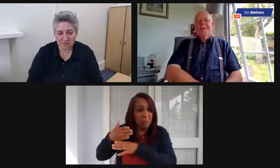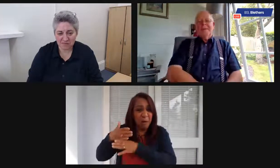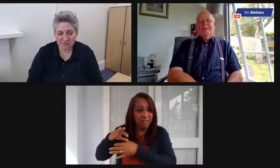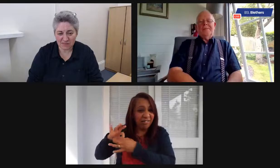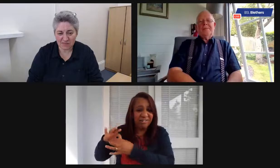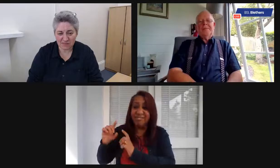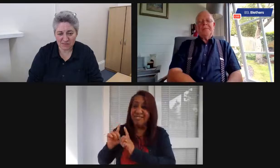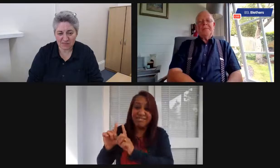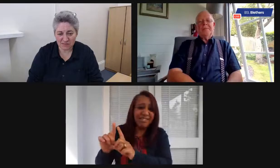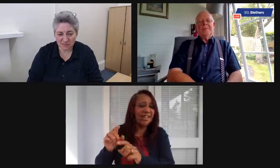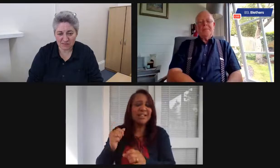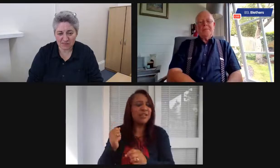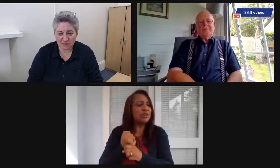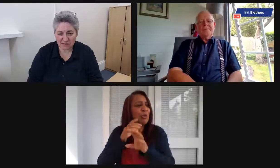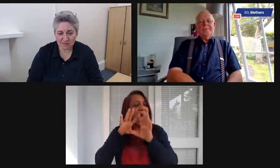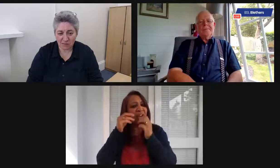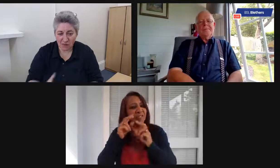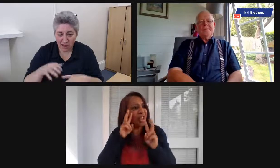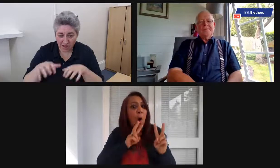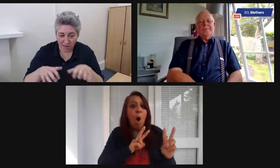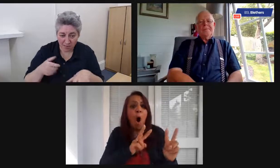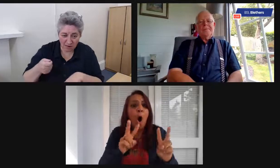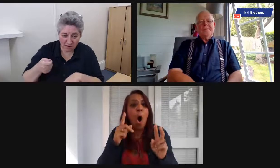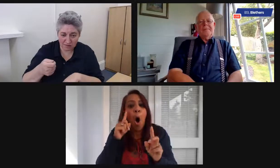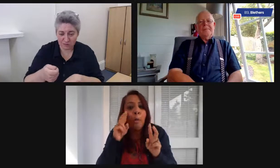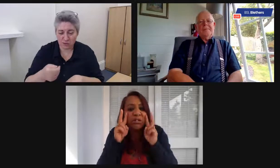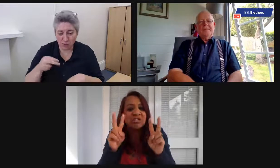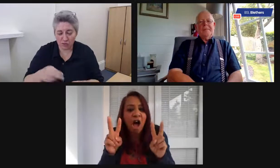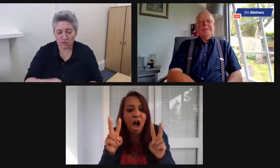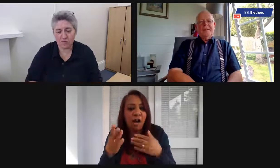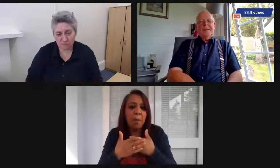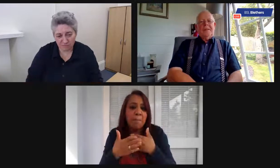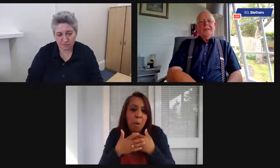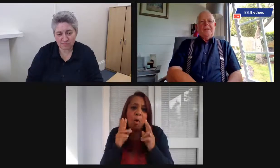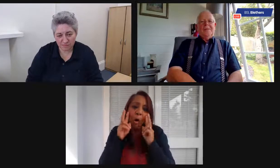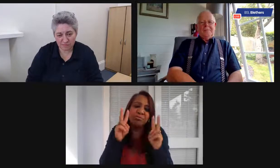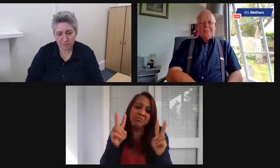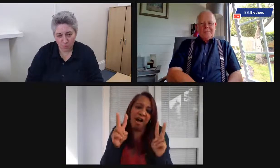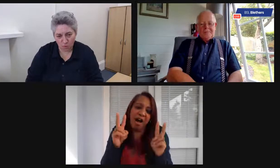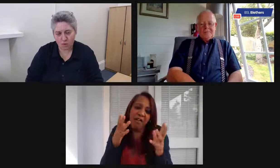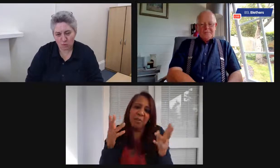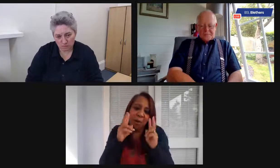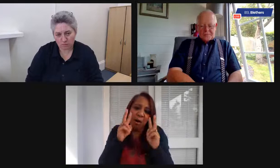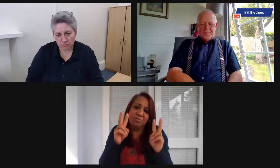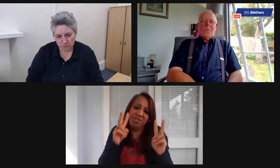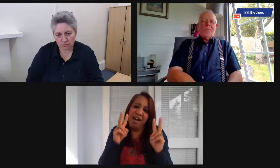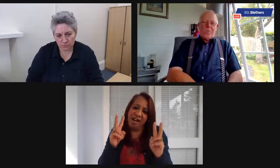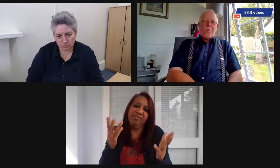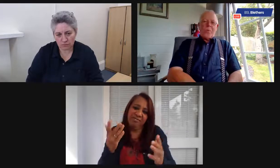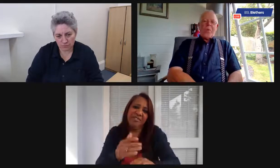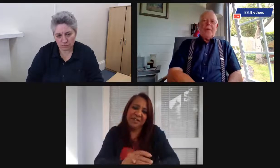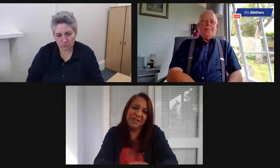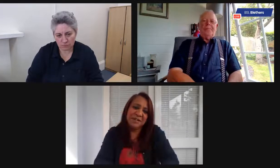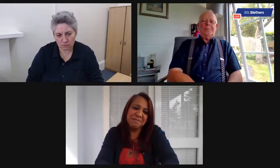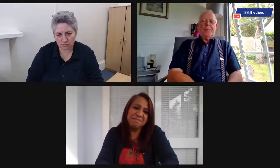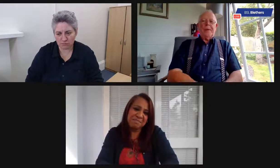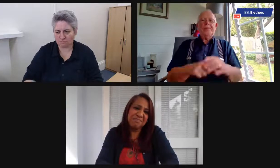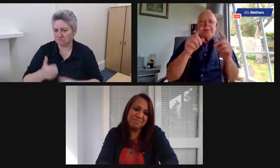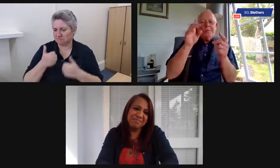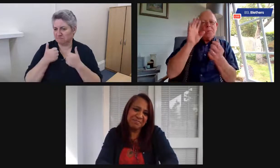like that. When you're walking Absolutely. in the street, you know, just let those eyes take things in, observe. I think